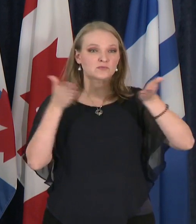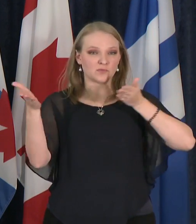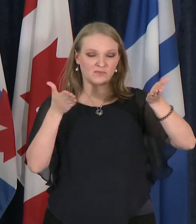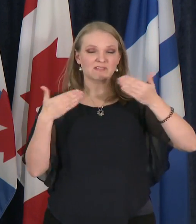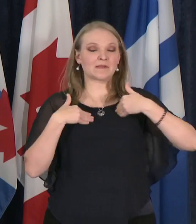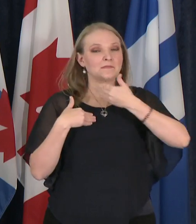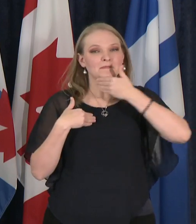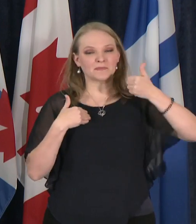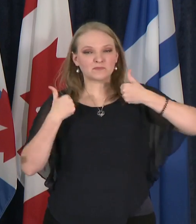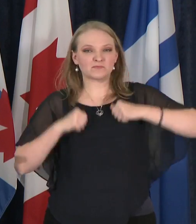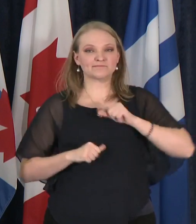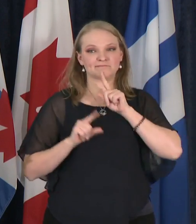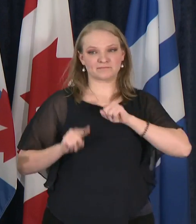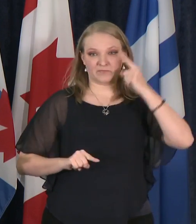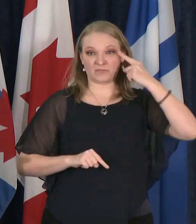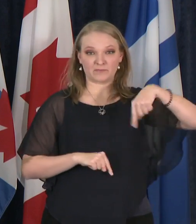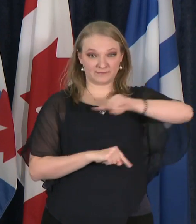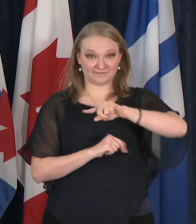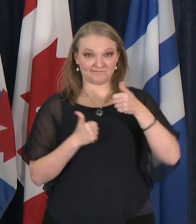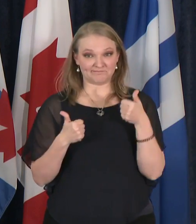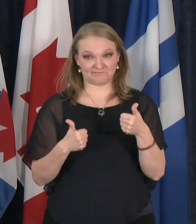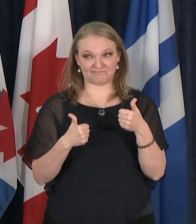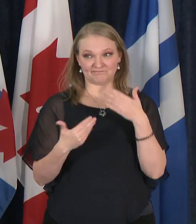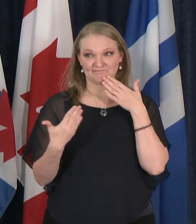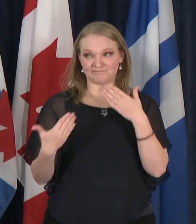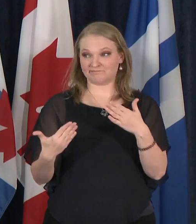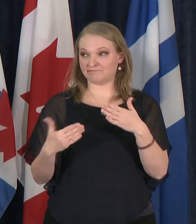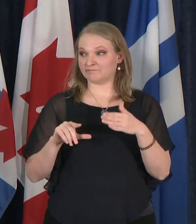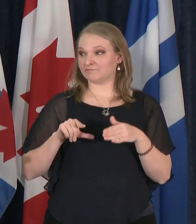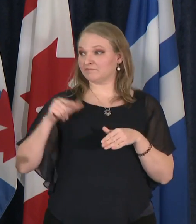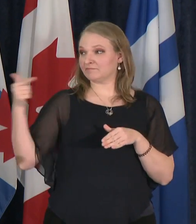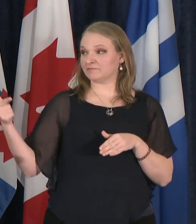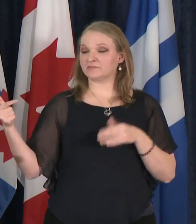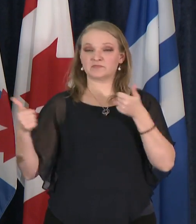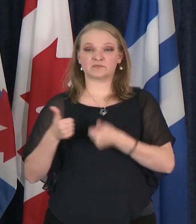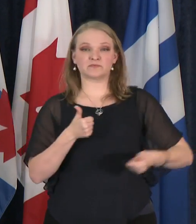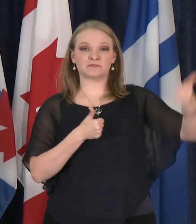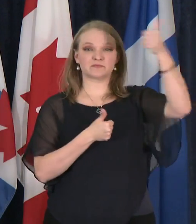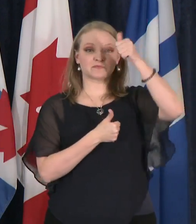you. Okay? All right. Chief Pegg.